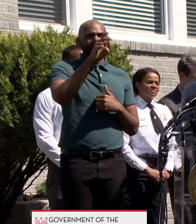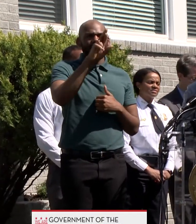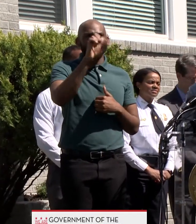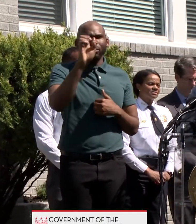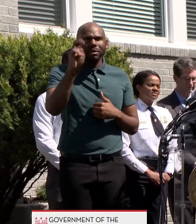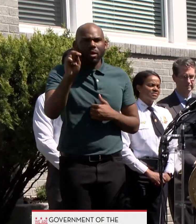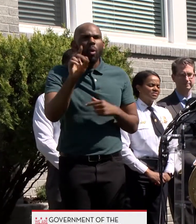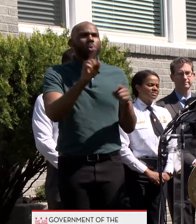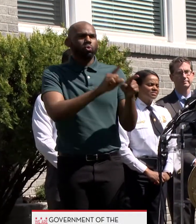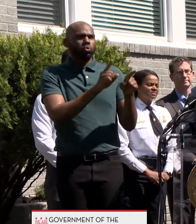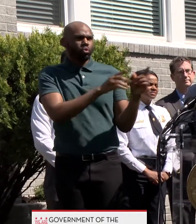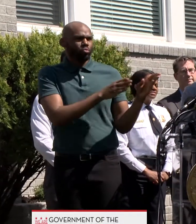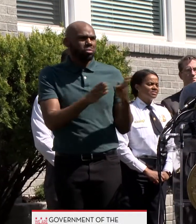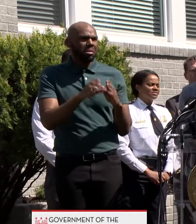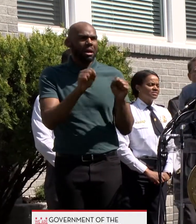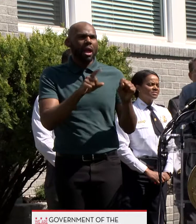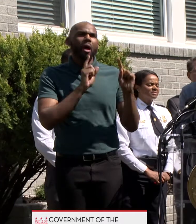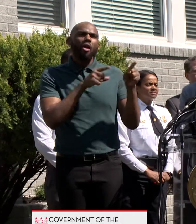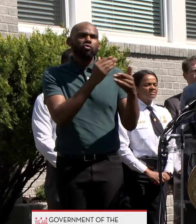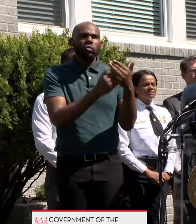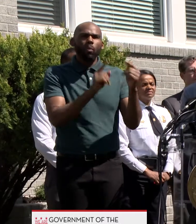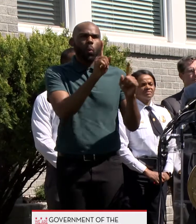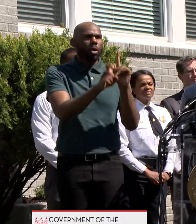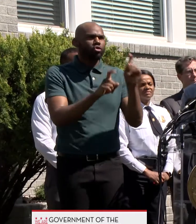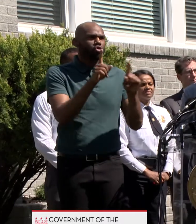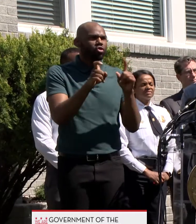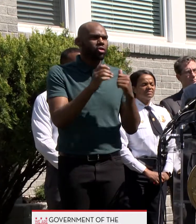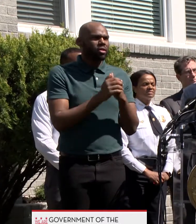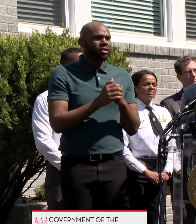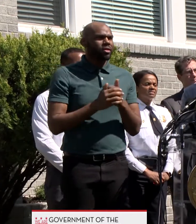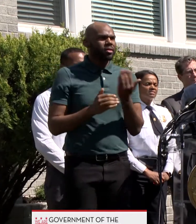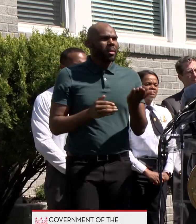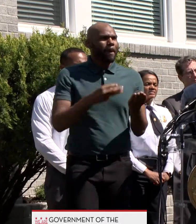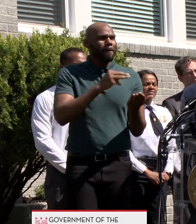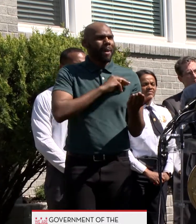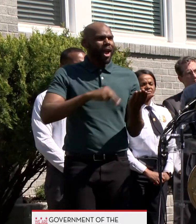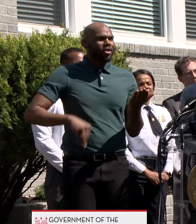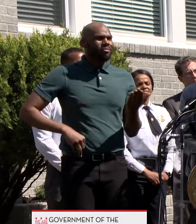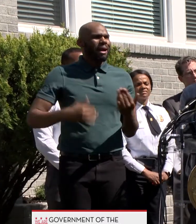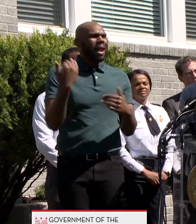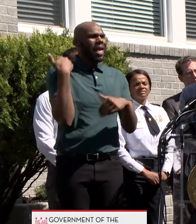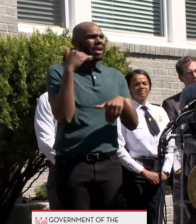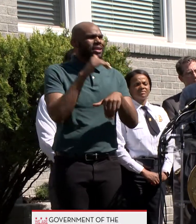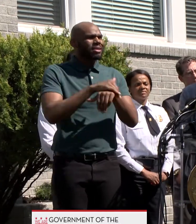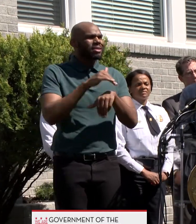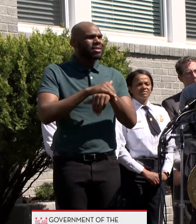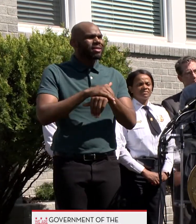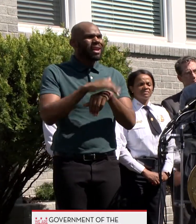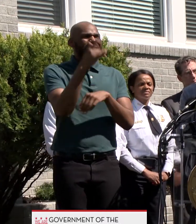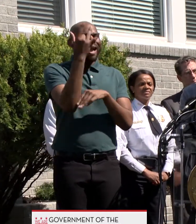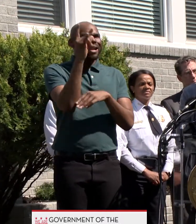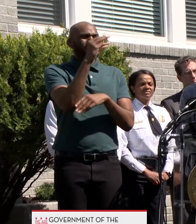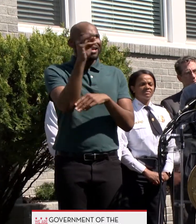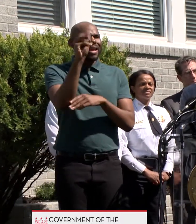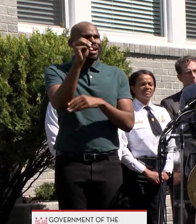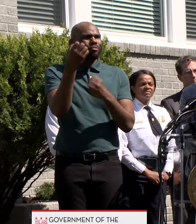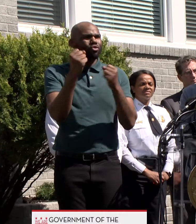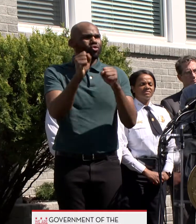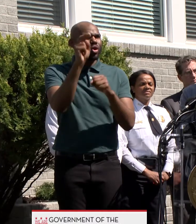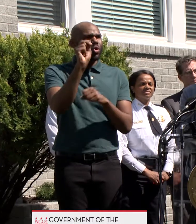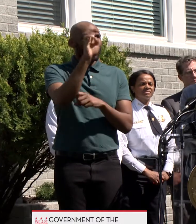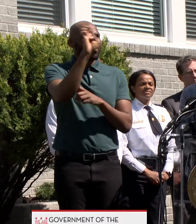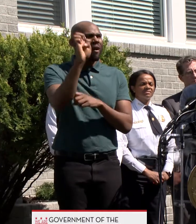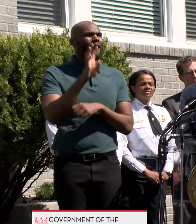prepared to answer some specific questions. Madam Mayor. Yes. Last night at 18th and M Street Northeast,